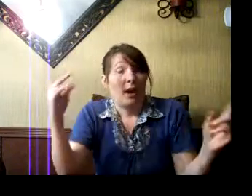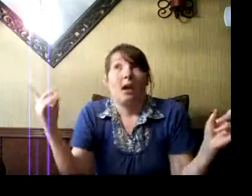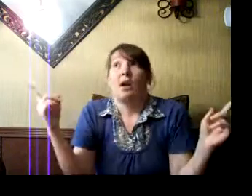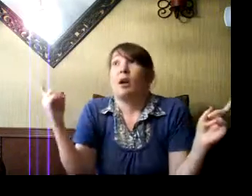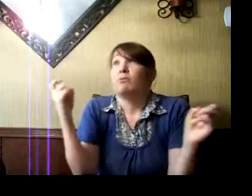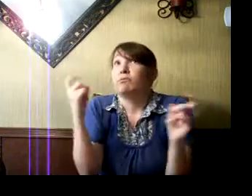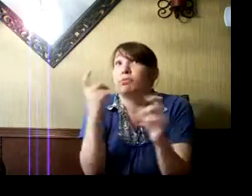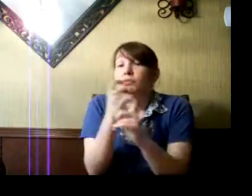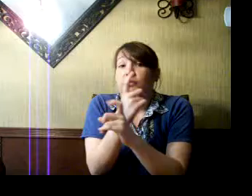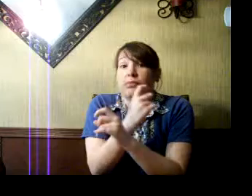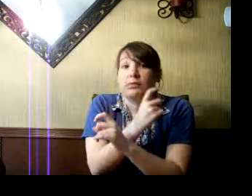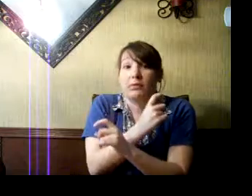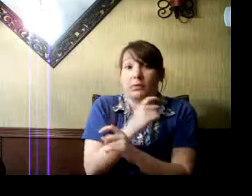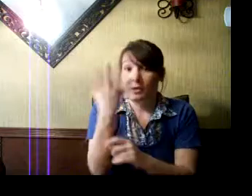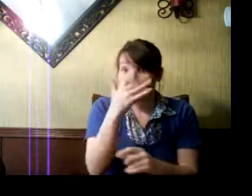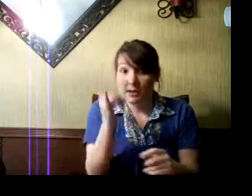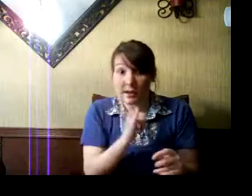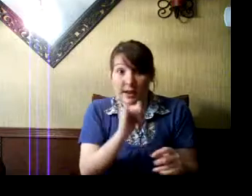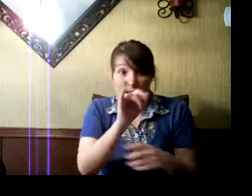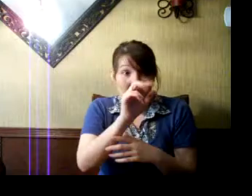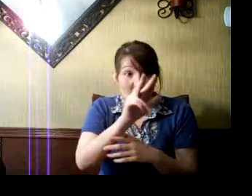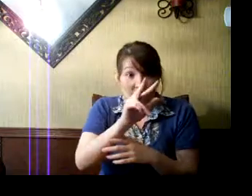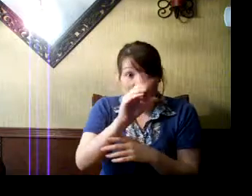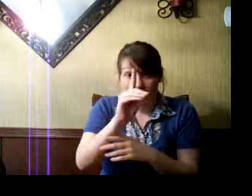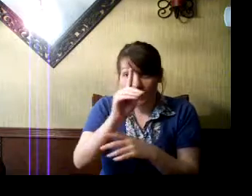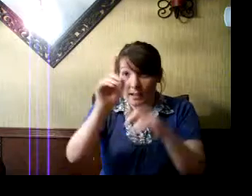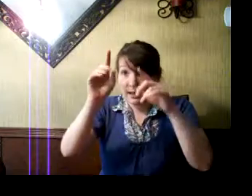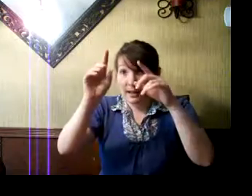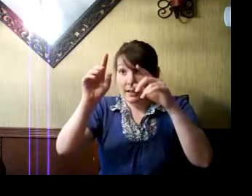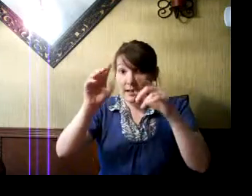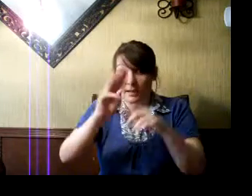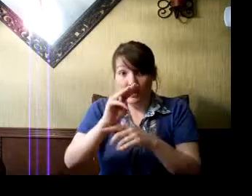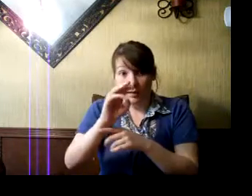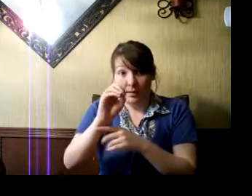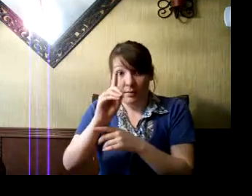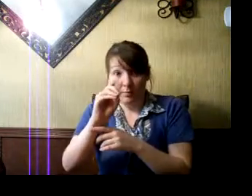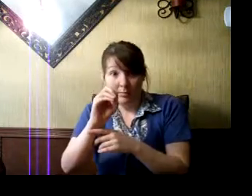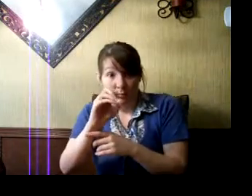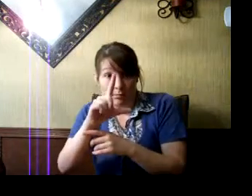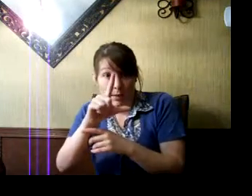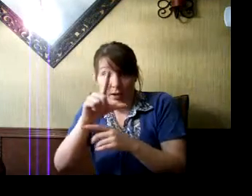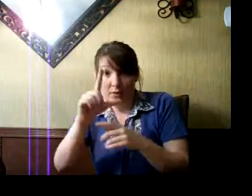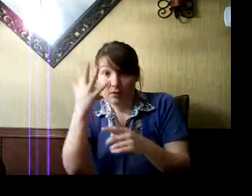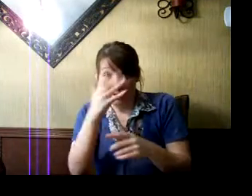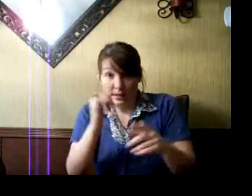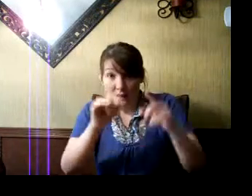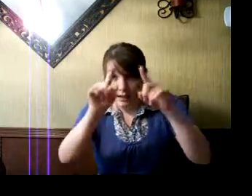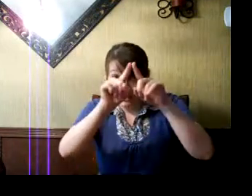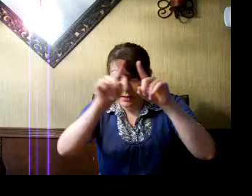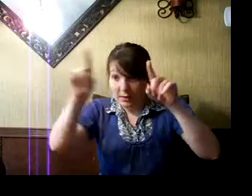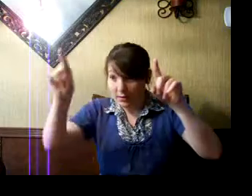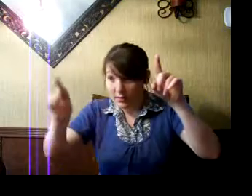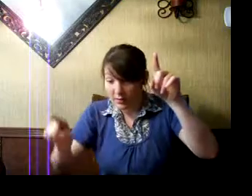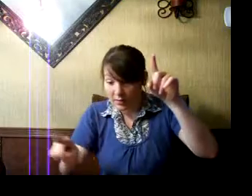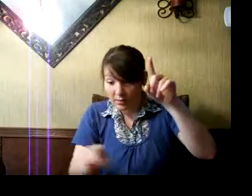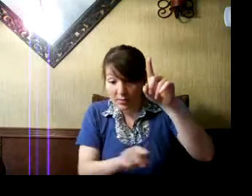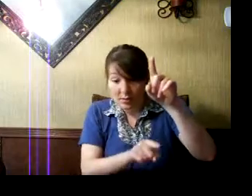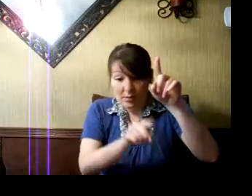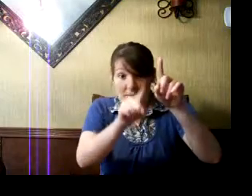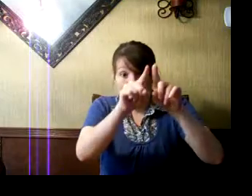And when I was in graduate school, as part of my dissertation, that particular model, it looks like a cube, but we used to call it our mental block because it was so